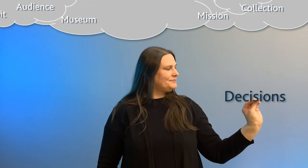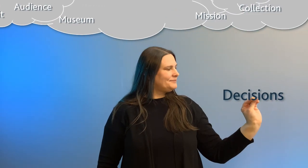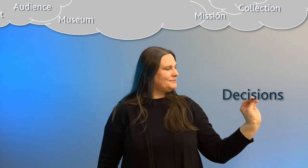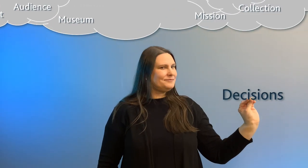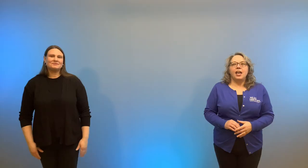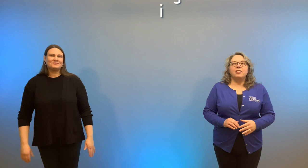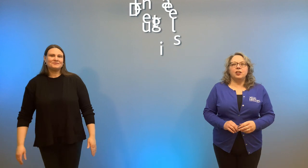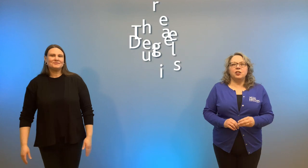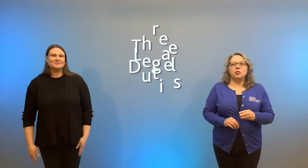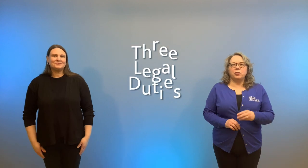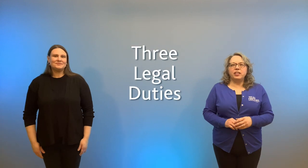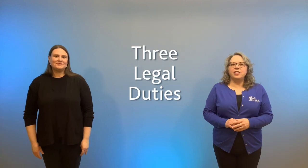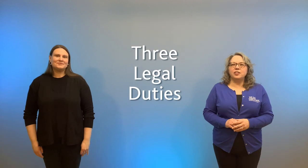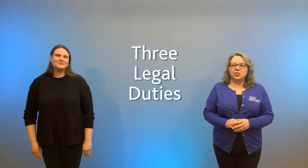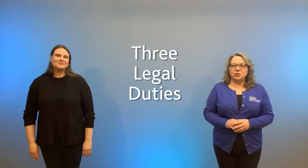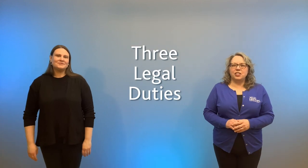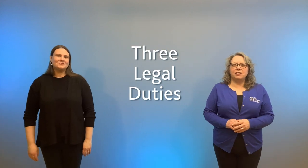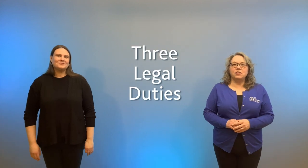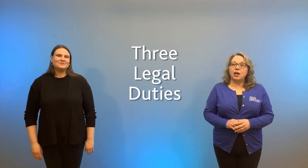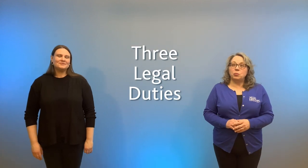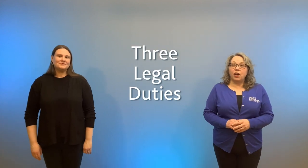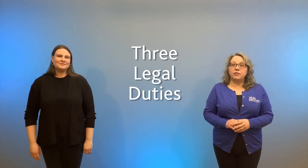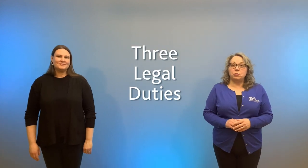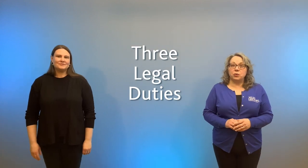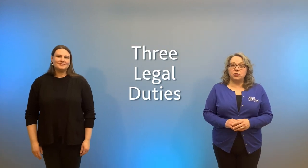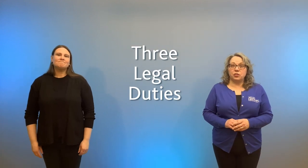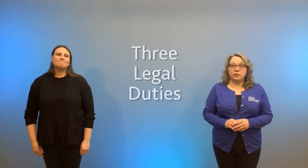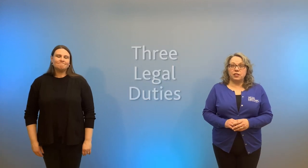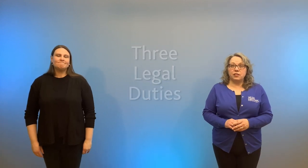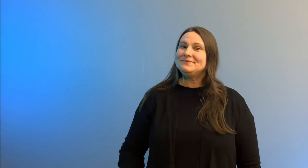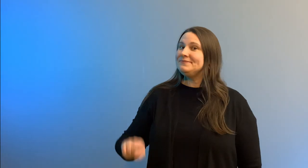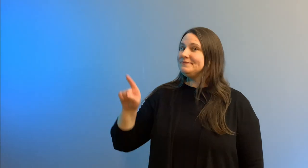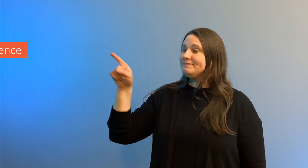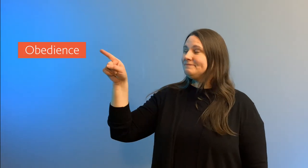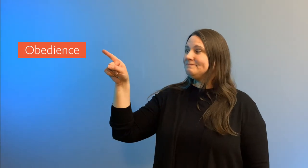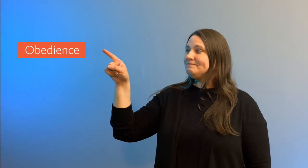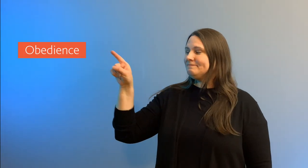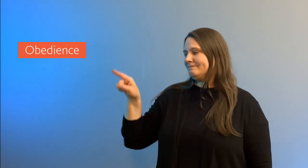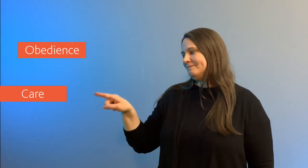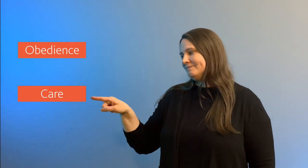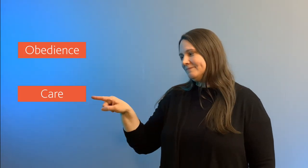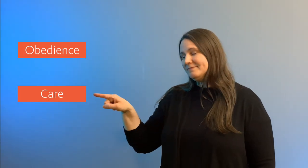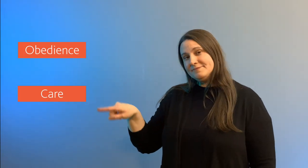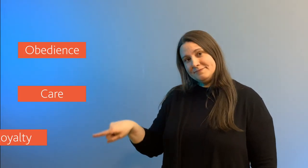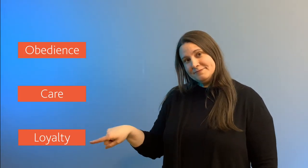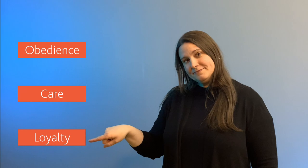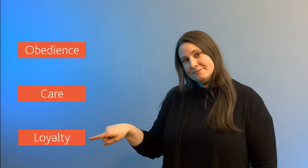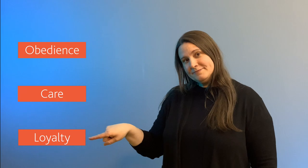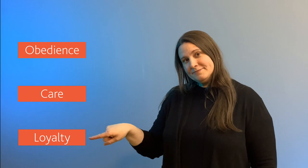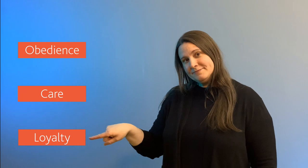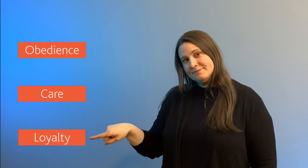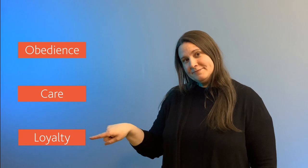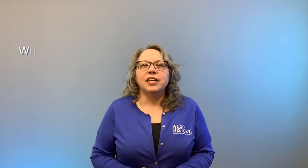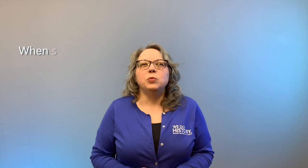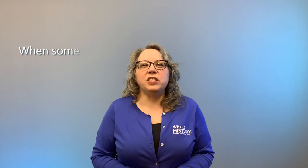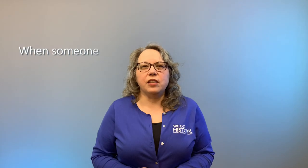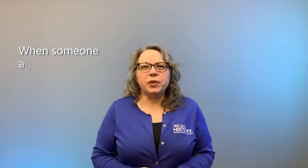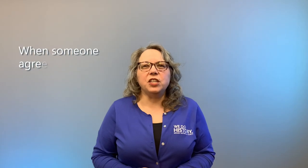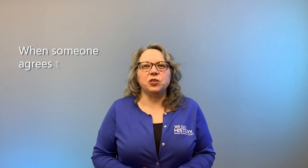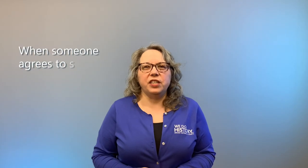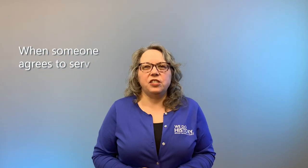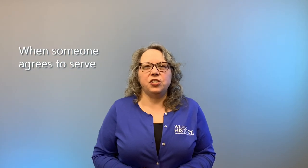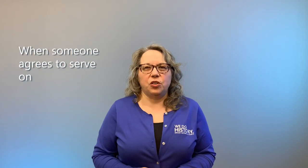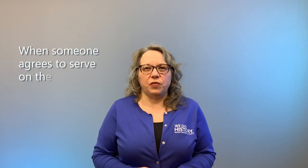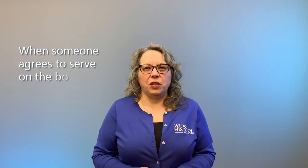mission. There are three legal duties of nonprofit board service. Obedience, care, and loyalty. When